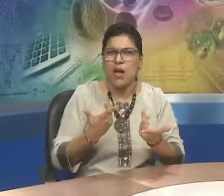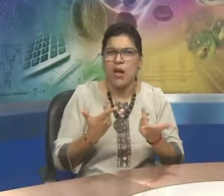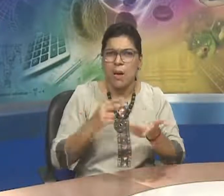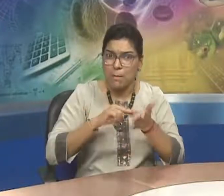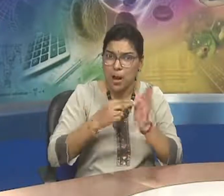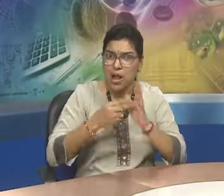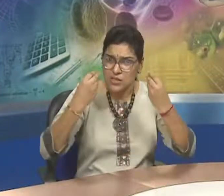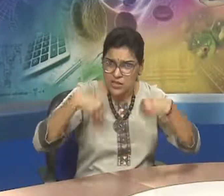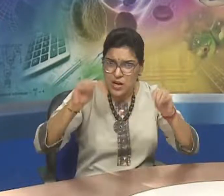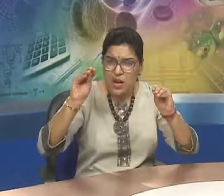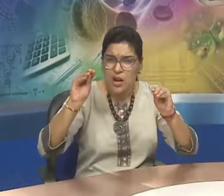prostitution,